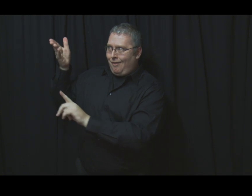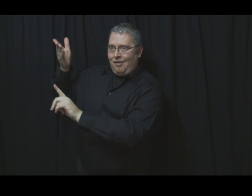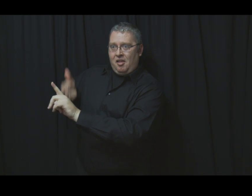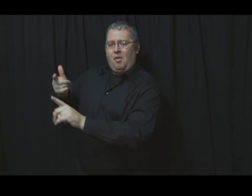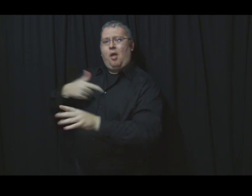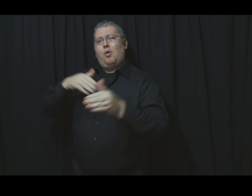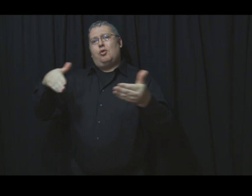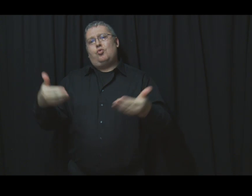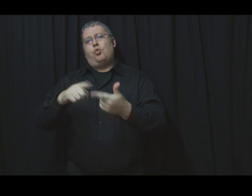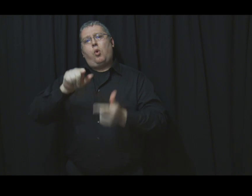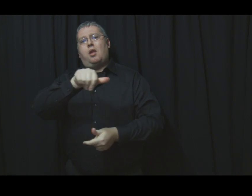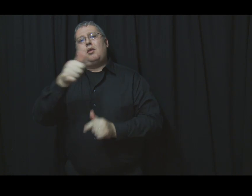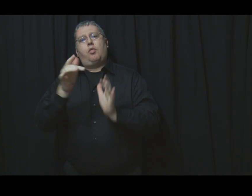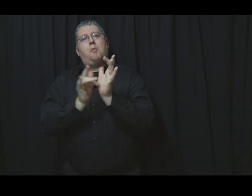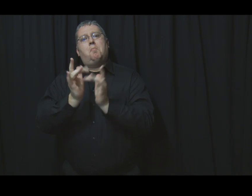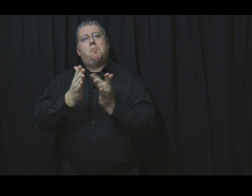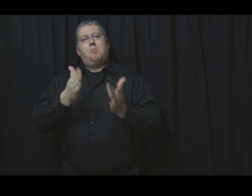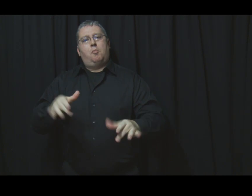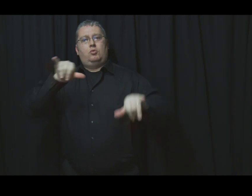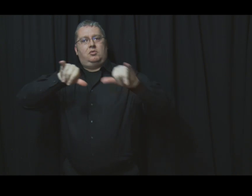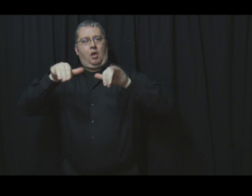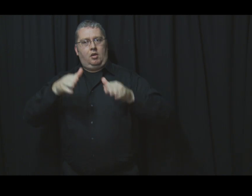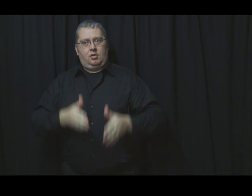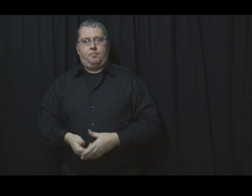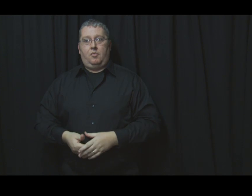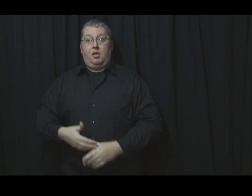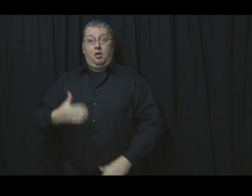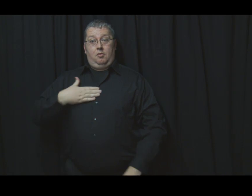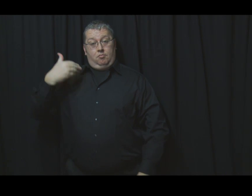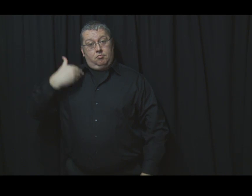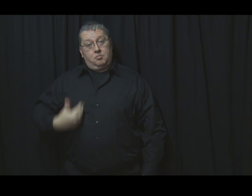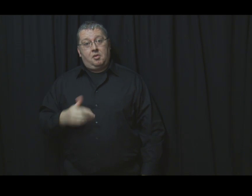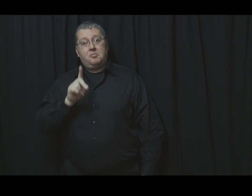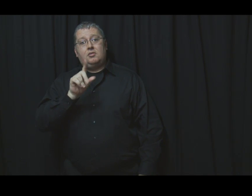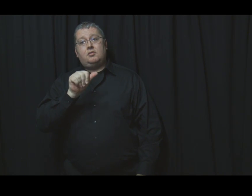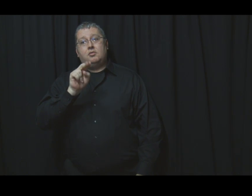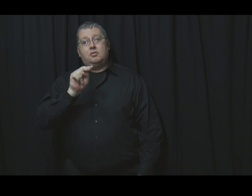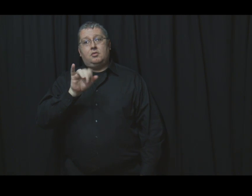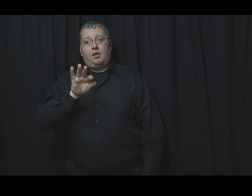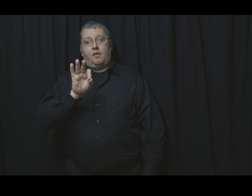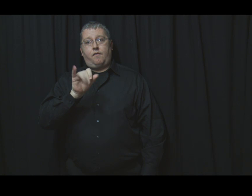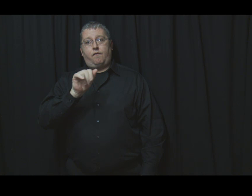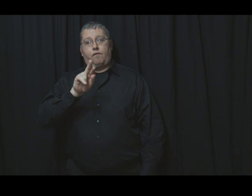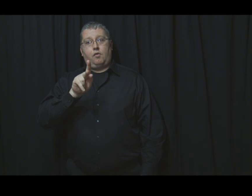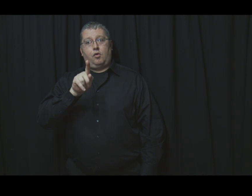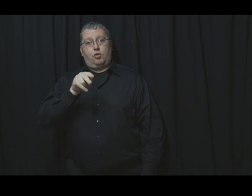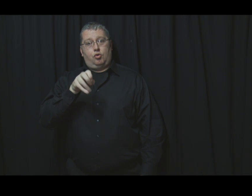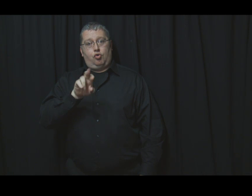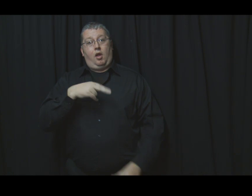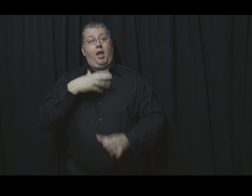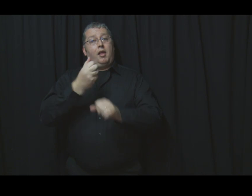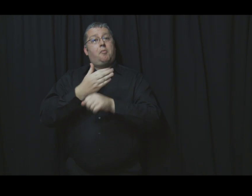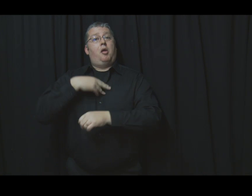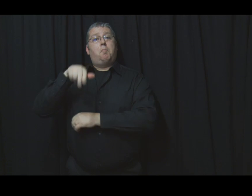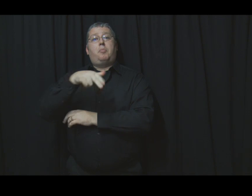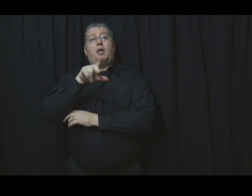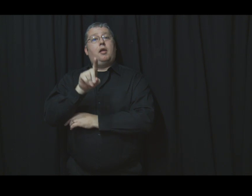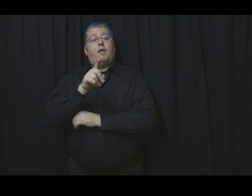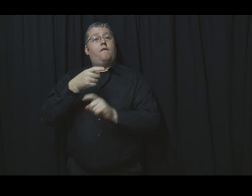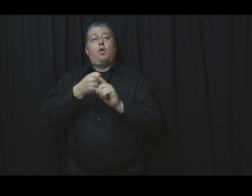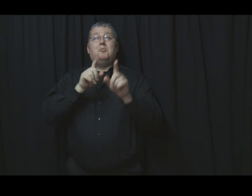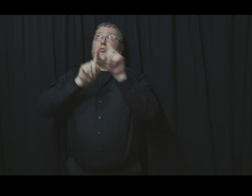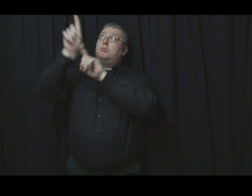another biblical creation scientist. My name is Danny Faulkner. I received my PhD in astronomy from Indiana